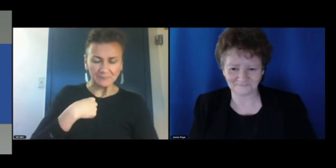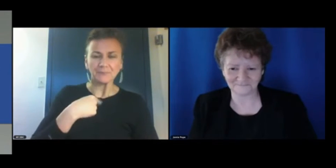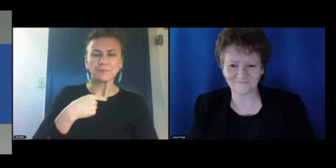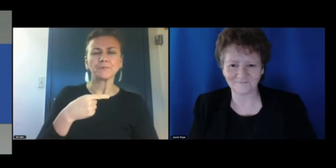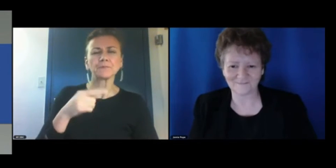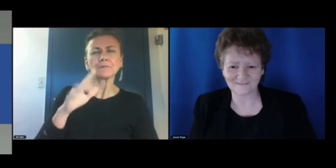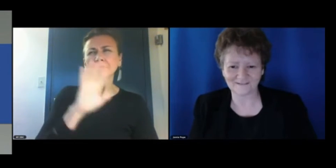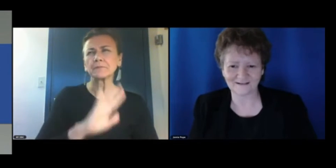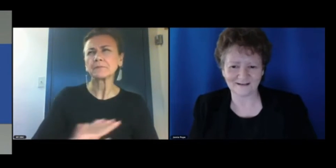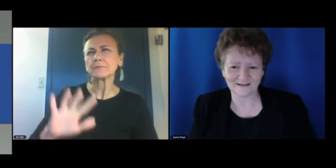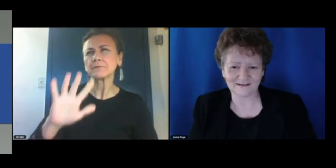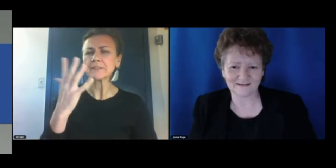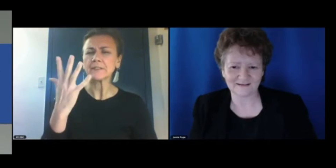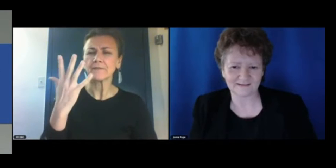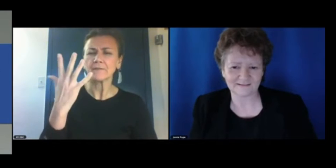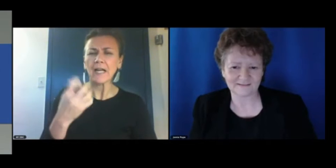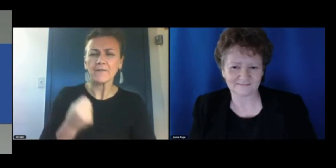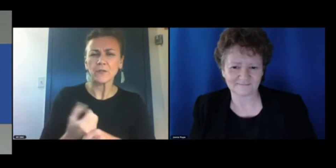Well,